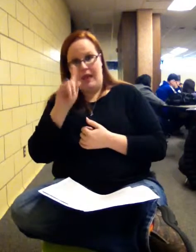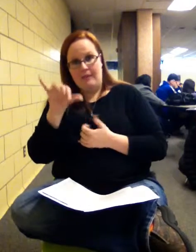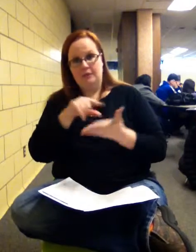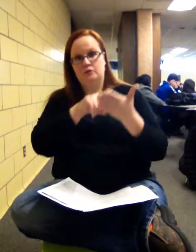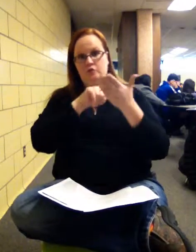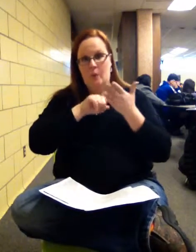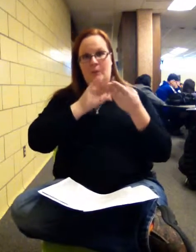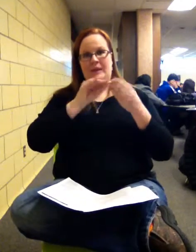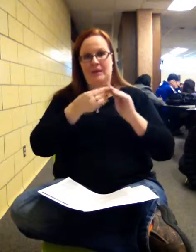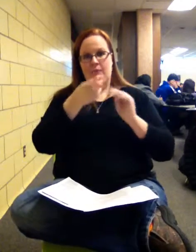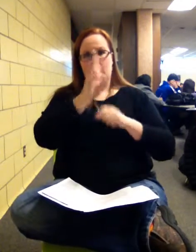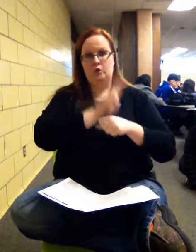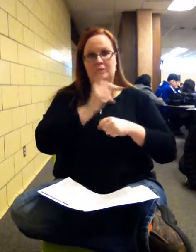you're using for your numerator and denominator.